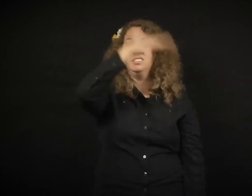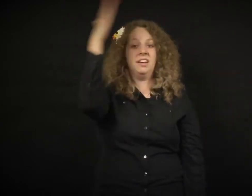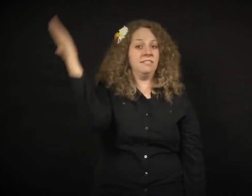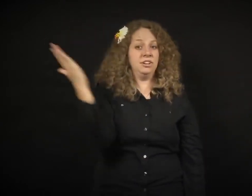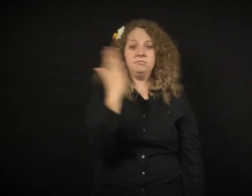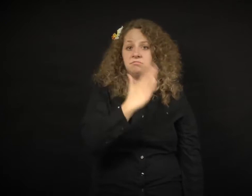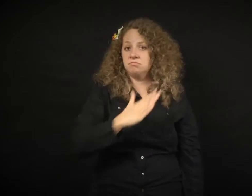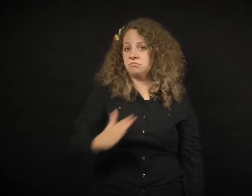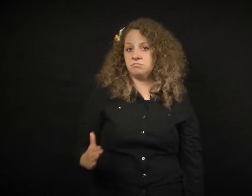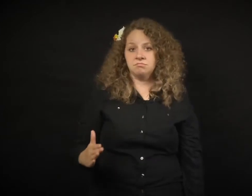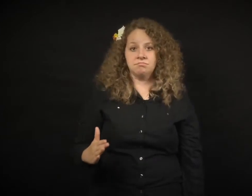Never.